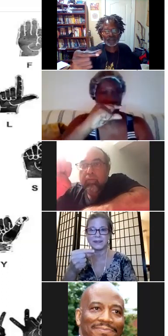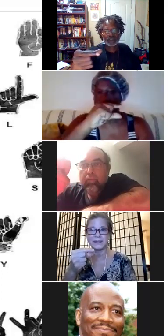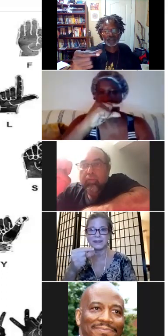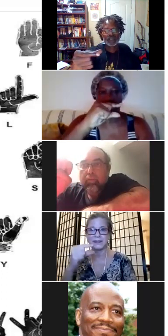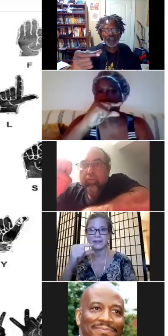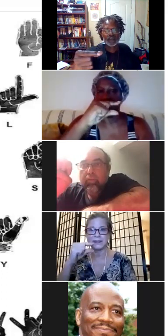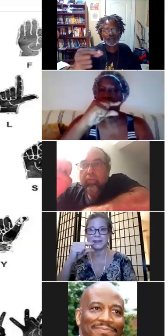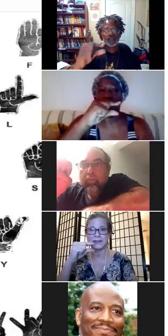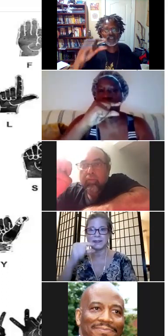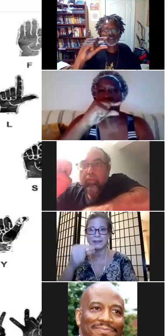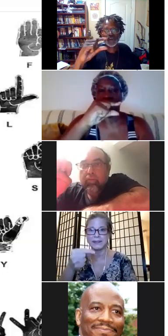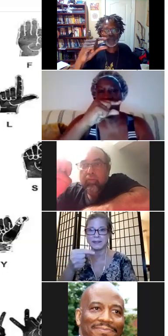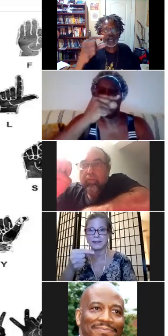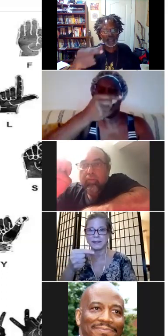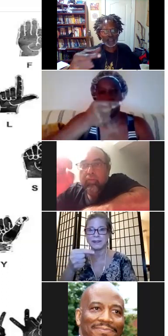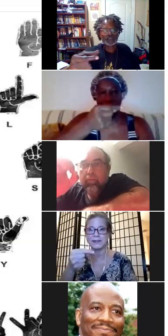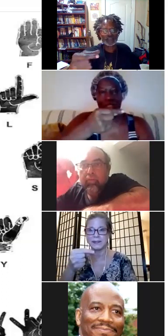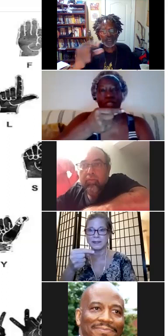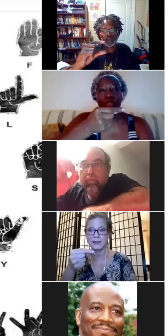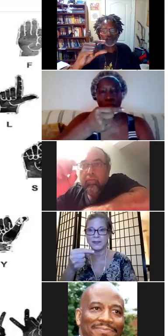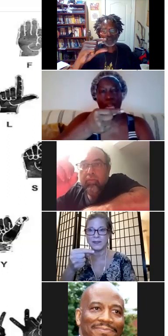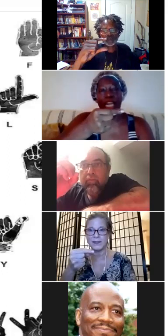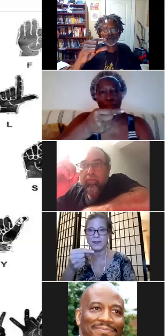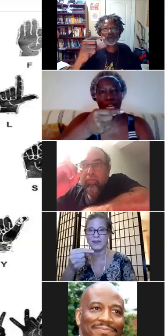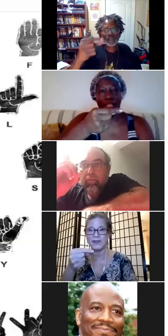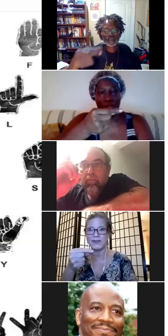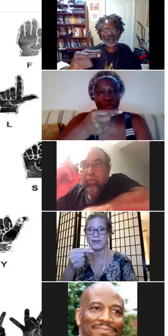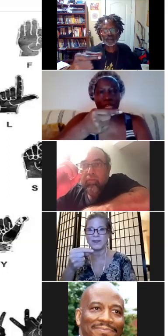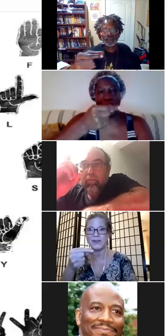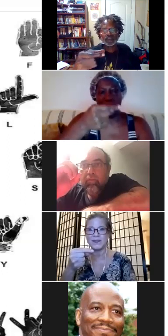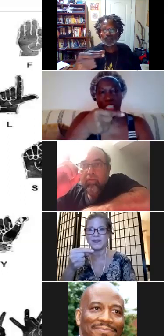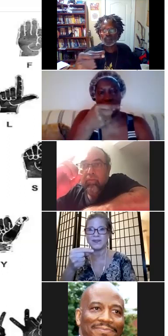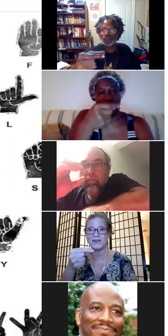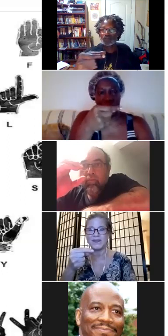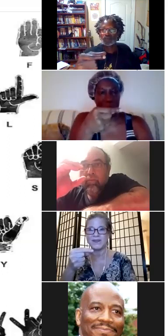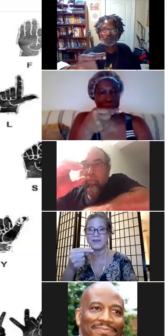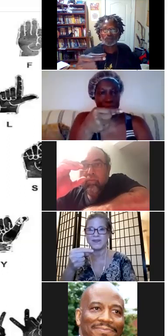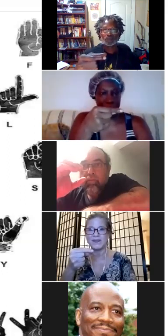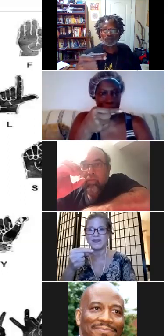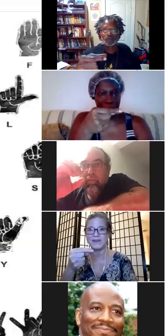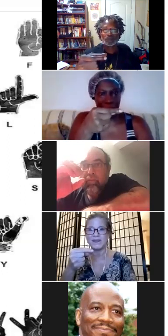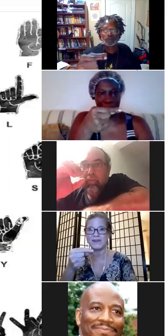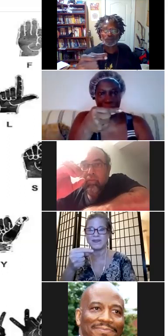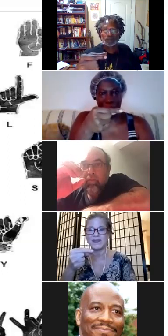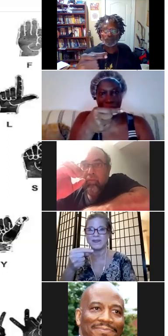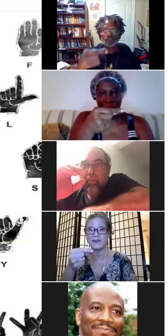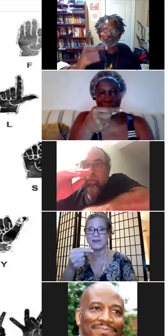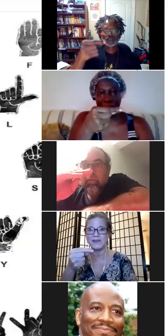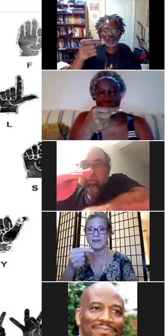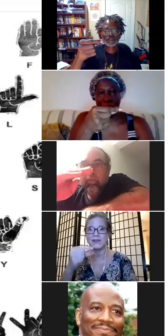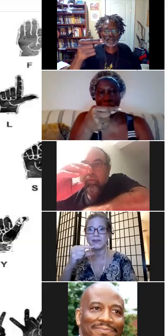not G. Yeah. It's just showing me how it looks. How you do it. Right, right, right. This is G.